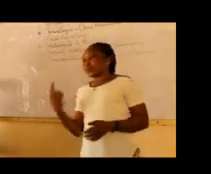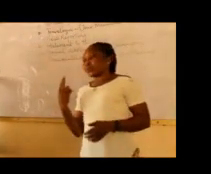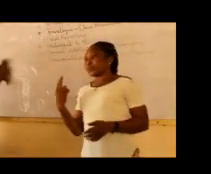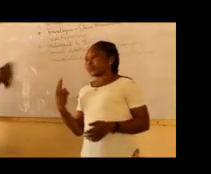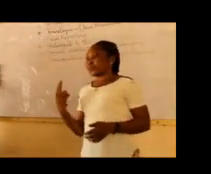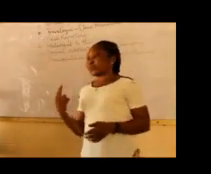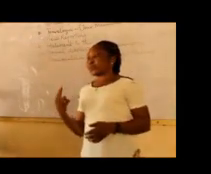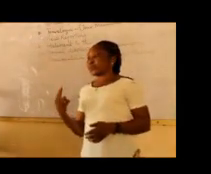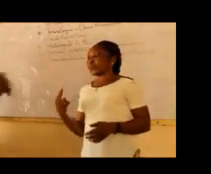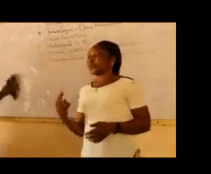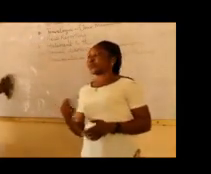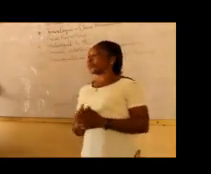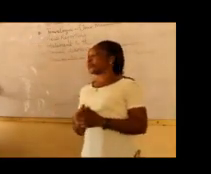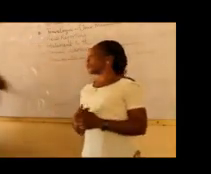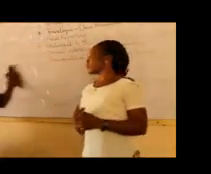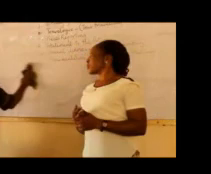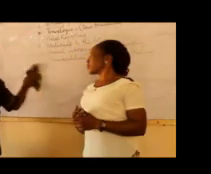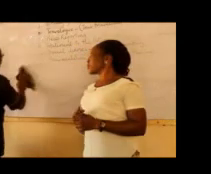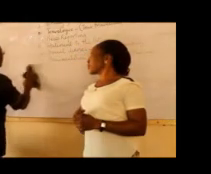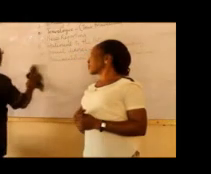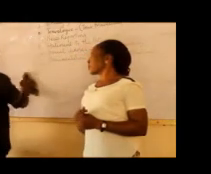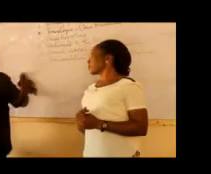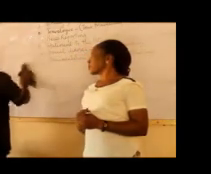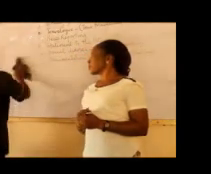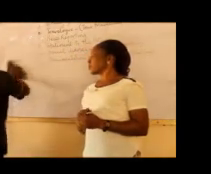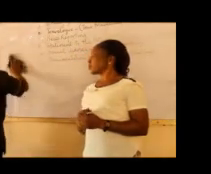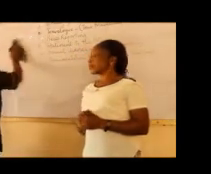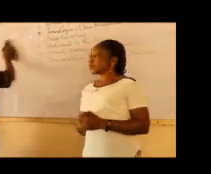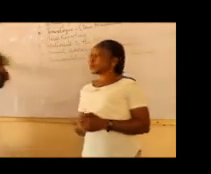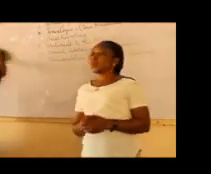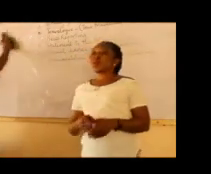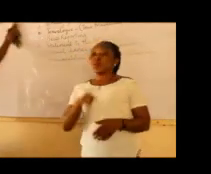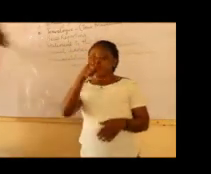You write it, if you submit it,